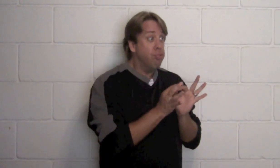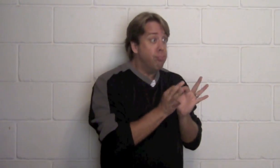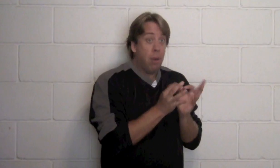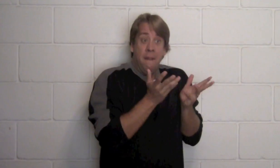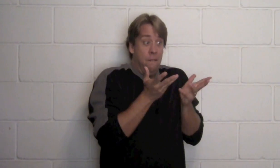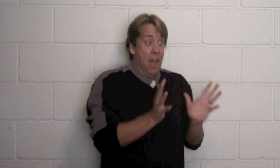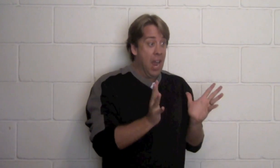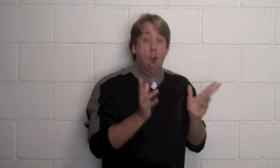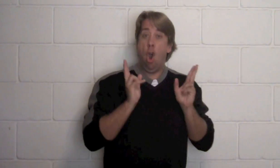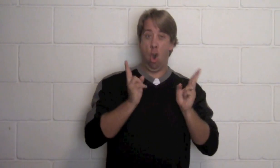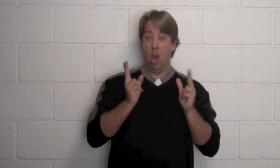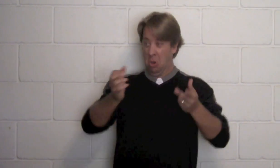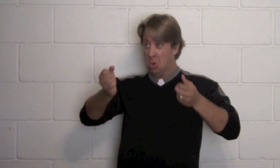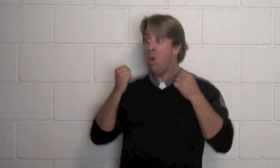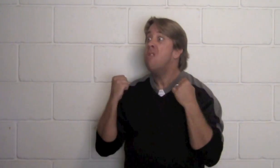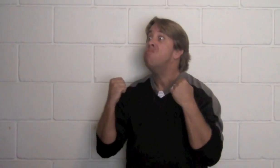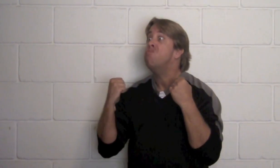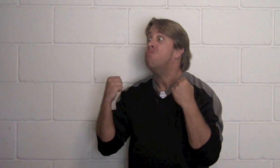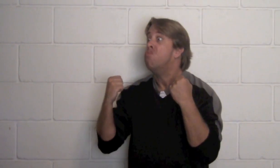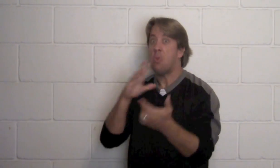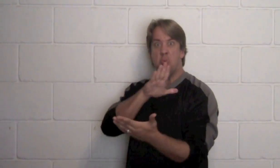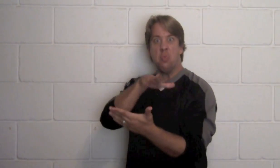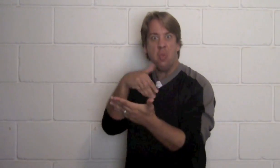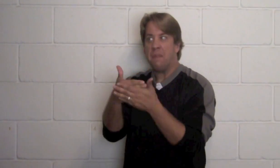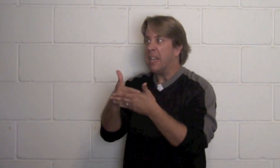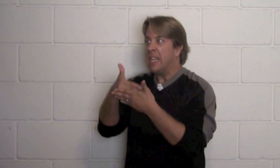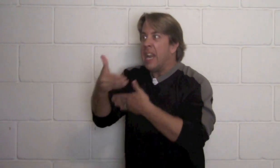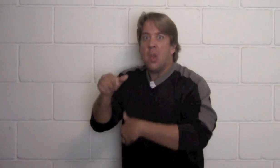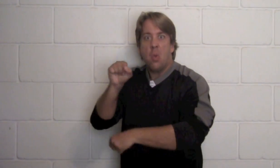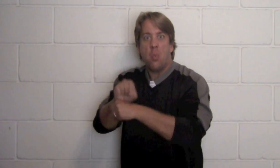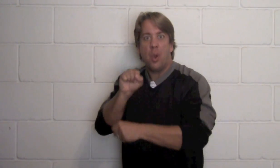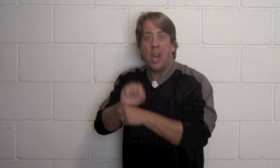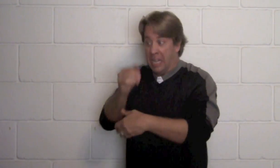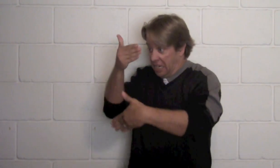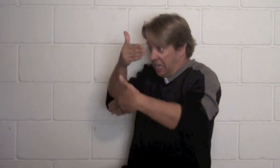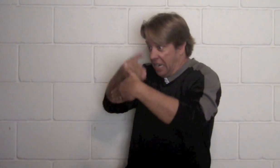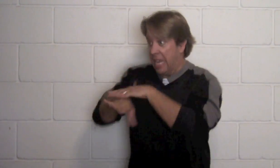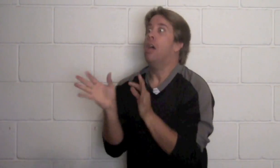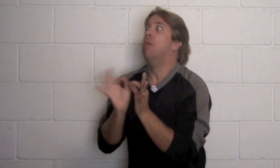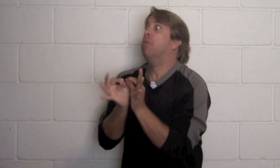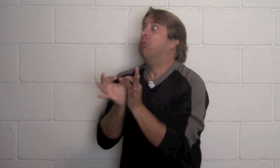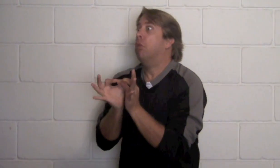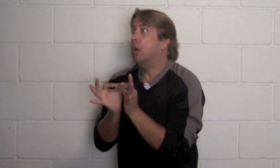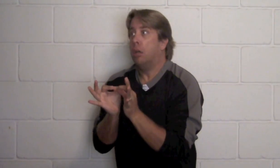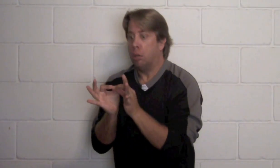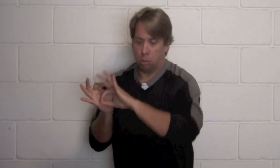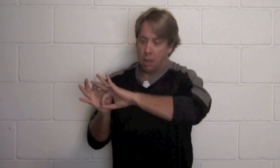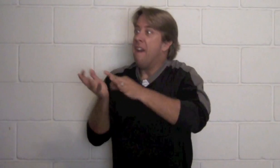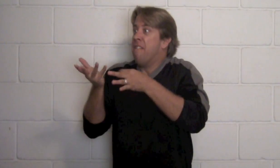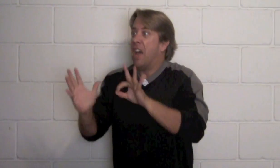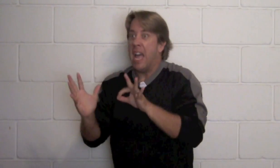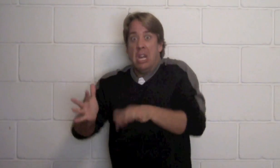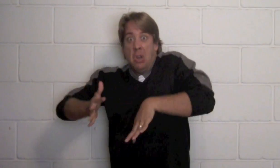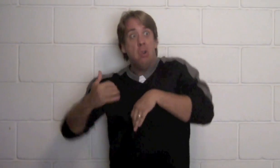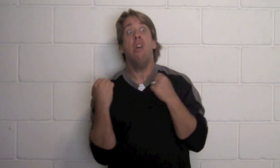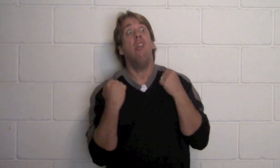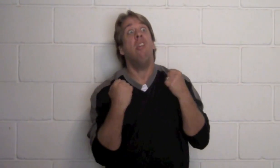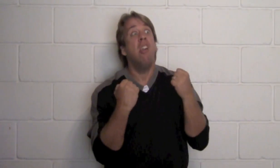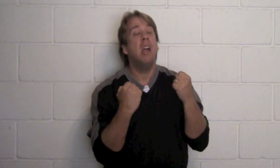So once one job is done, they got to jump in their car and drive to the next location, barely making it.